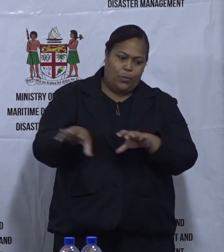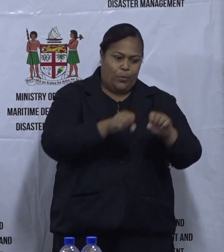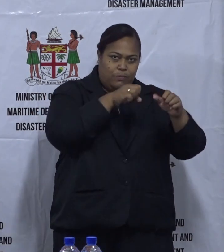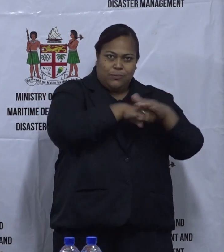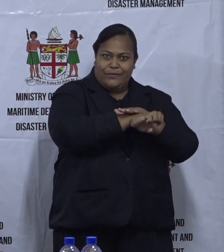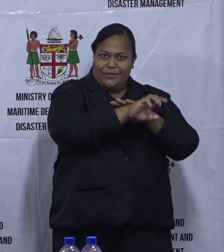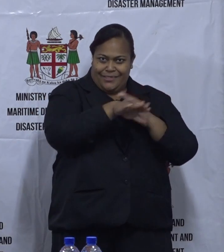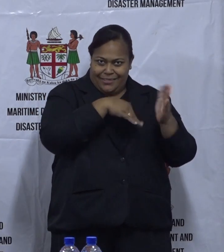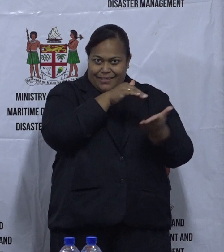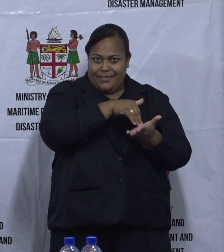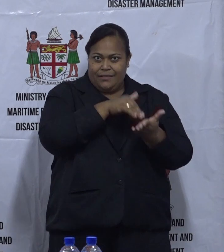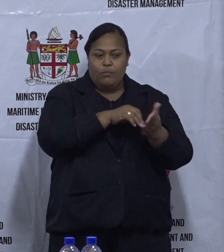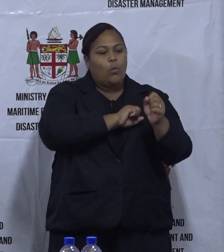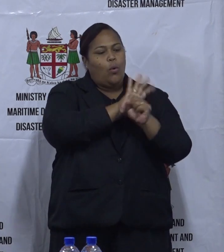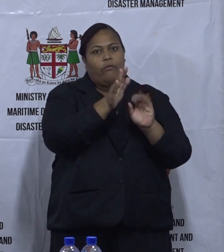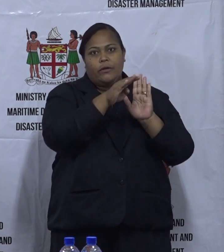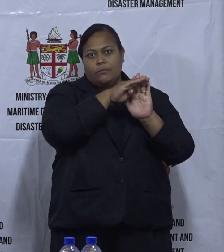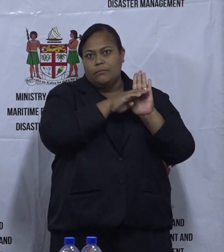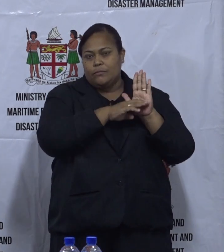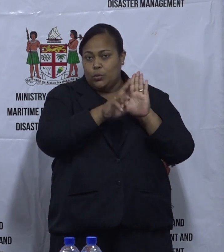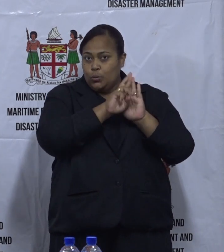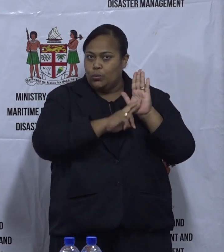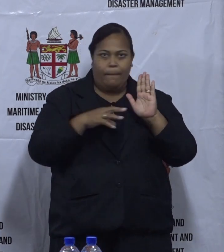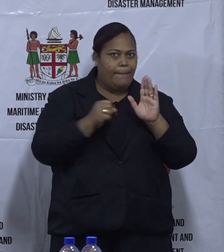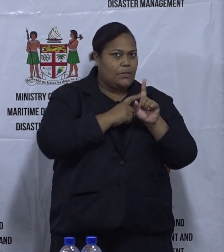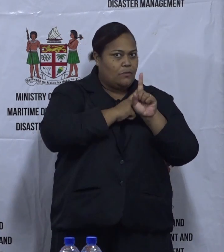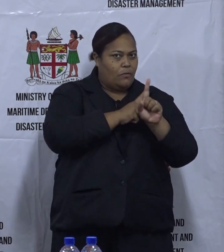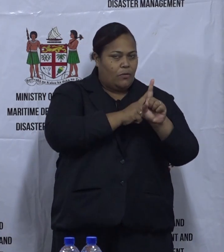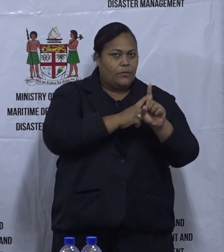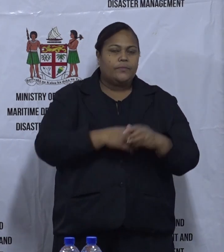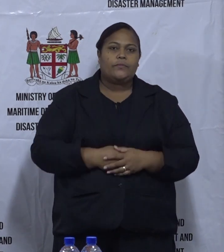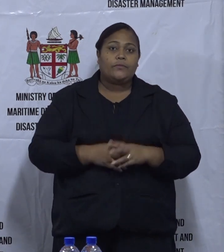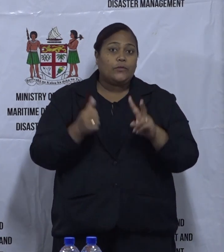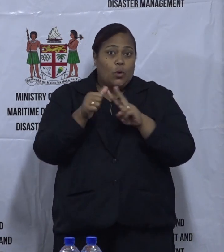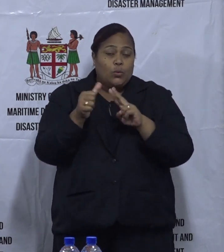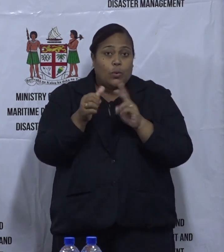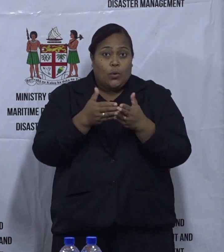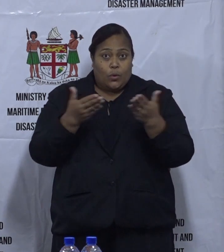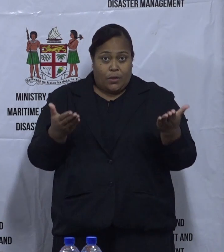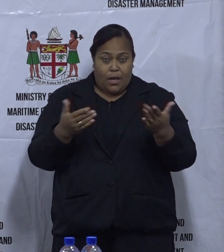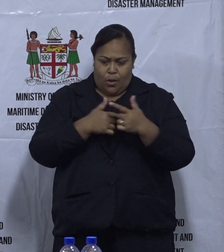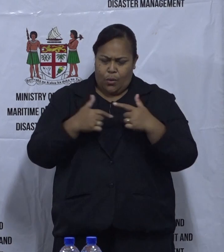COVID-19 protocols are strictly adhered to. We are also now gathering